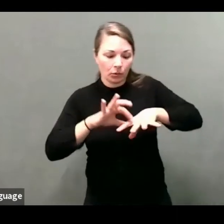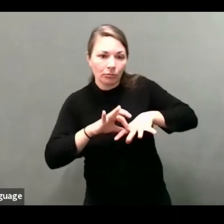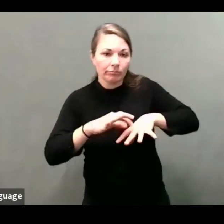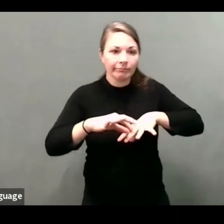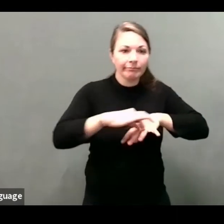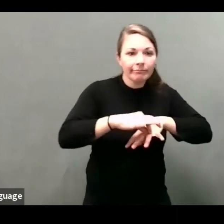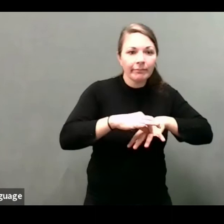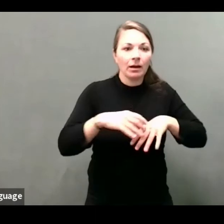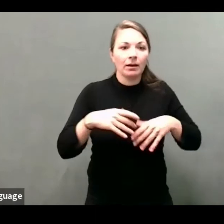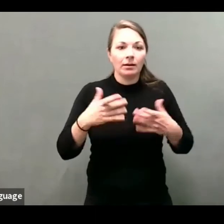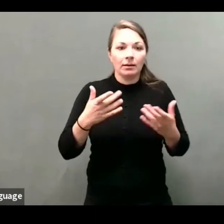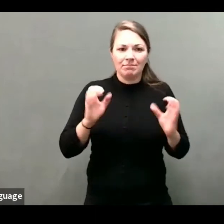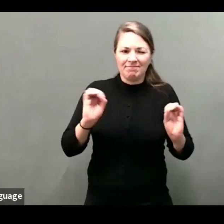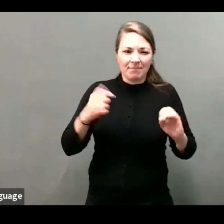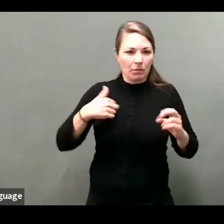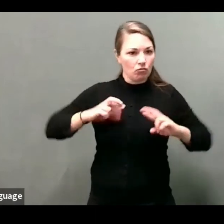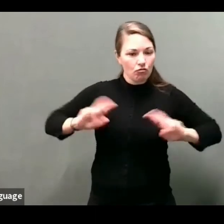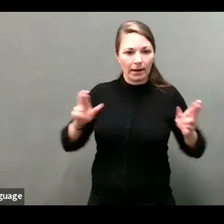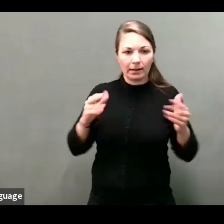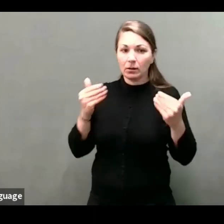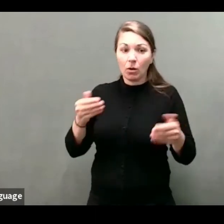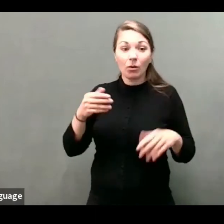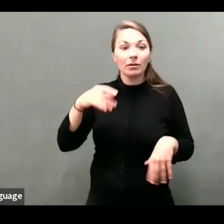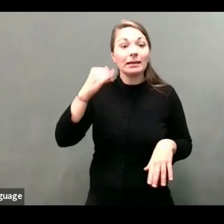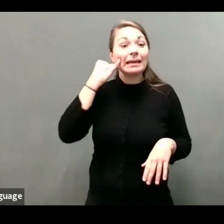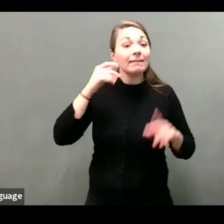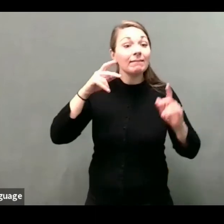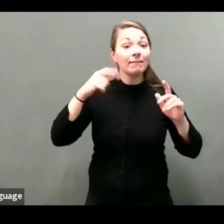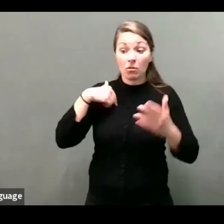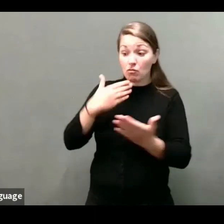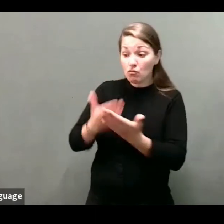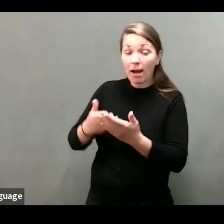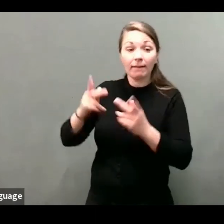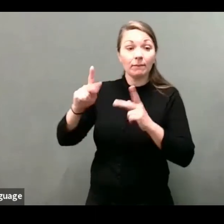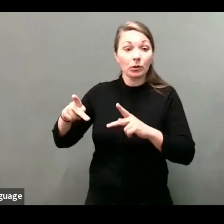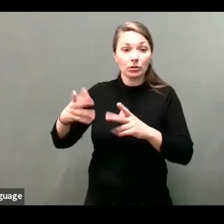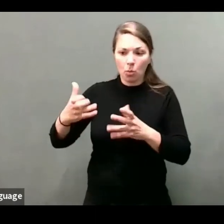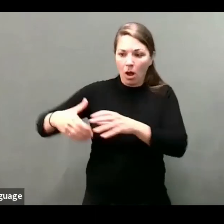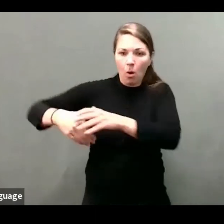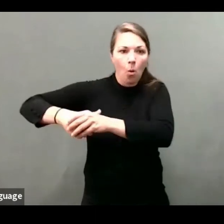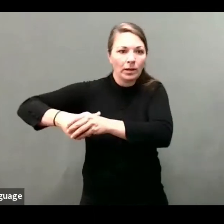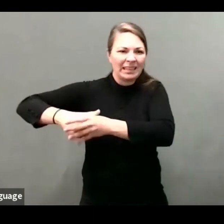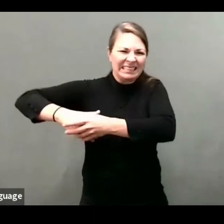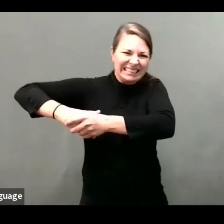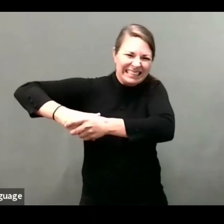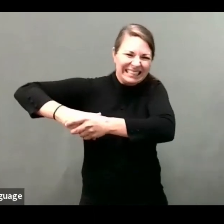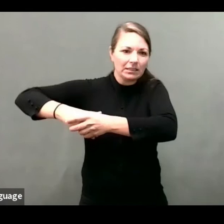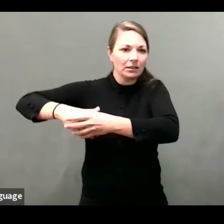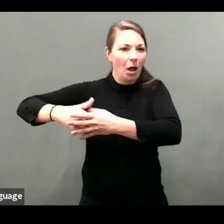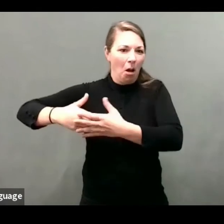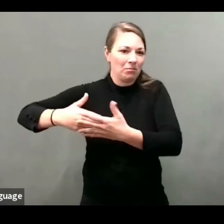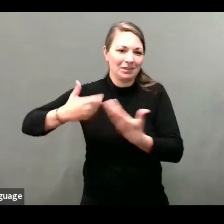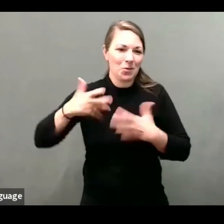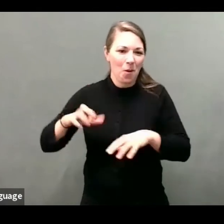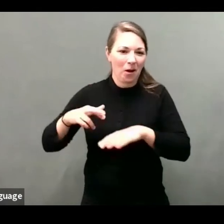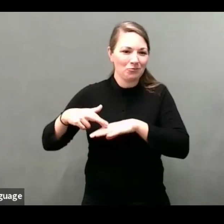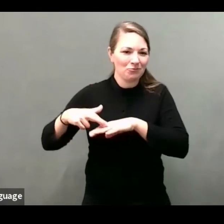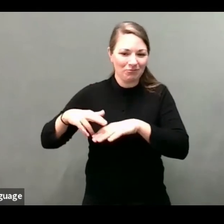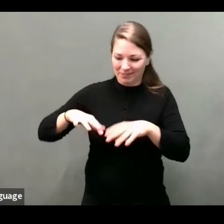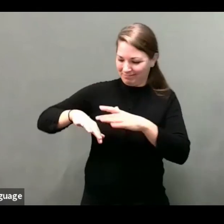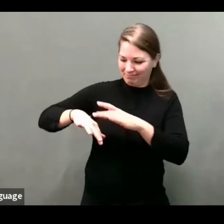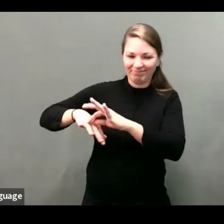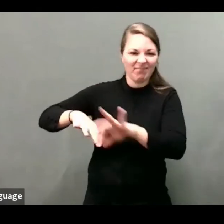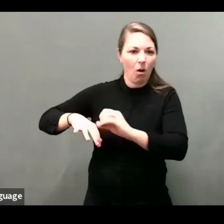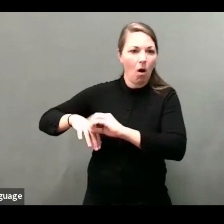hand and squeeze it, those sorts of things. So, so being ready to go as quickly as possible is really important. But